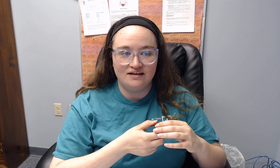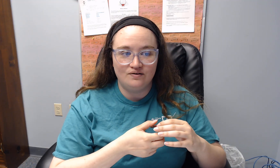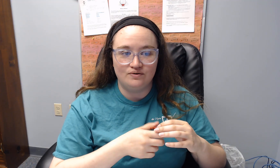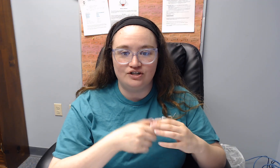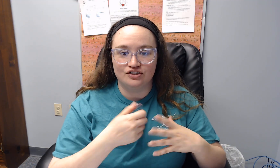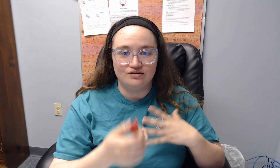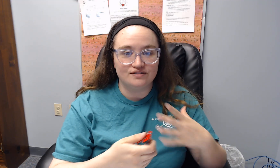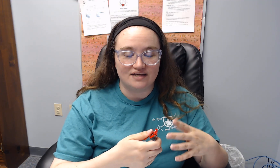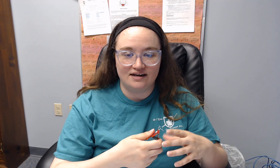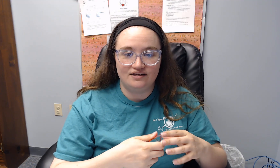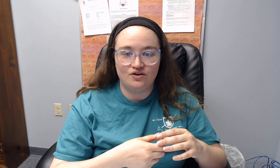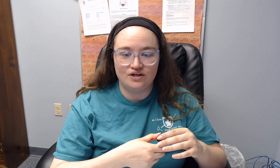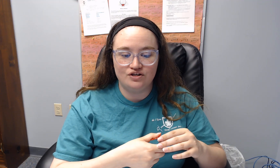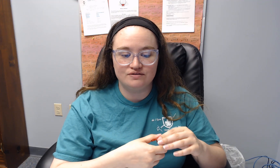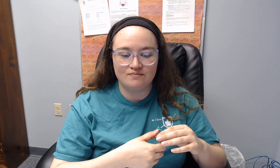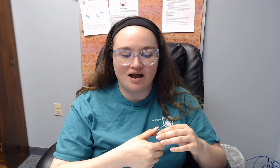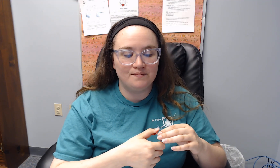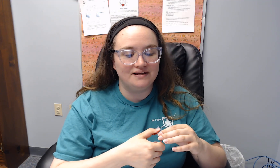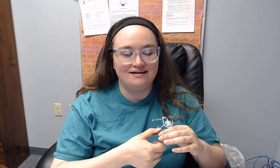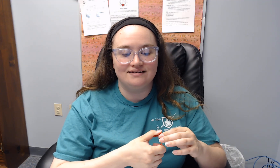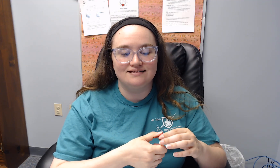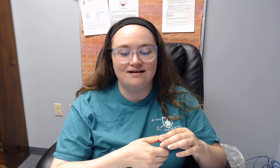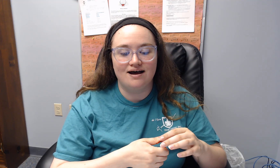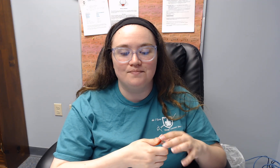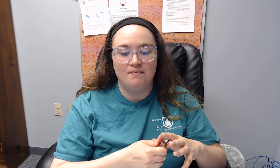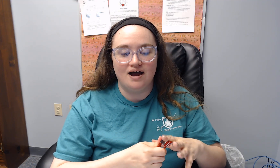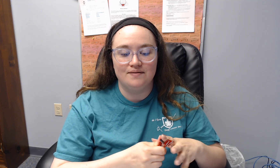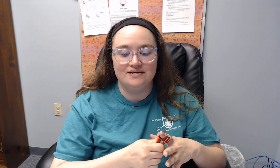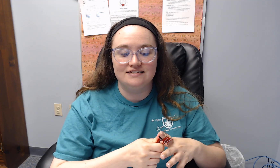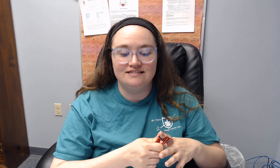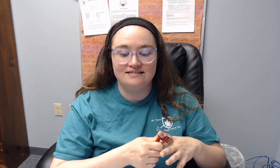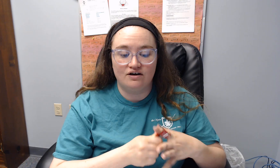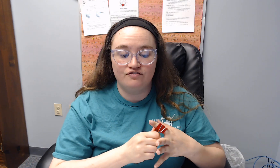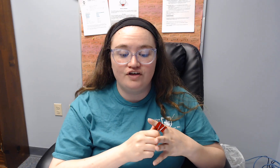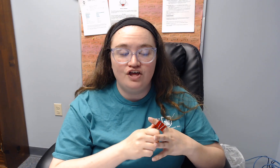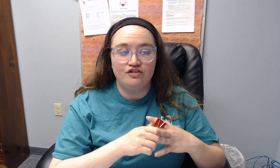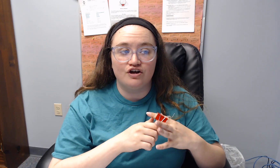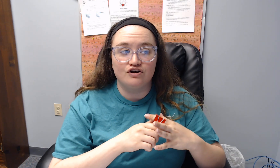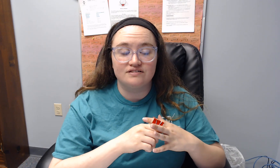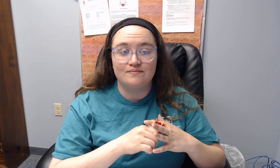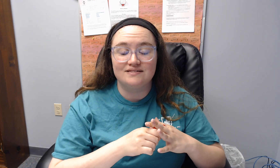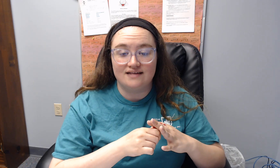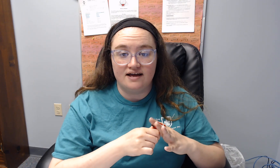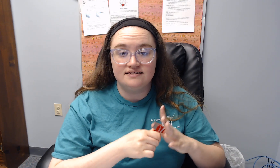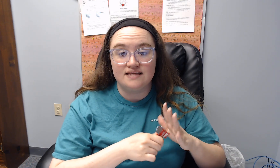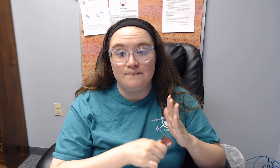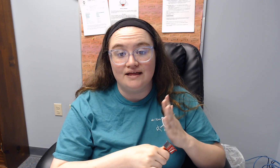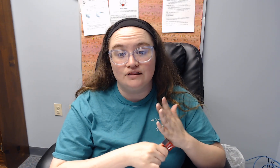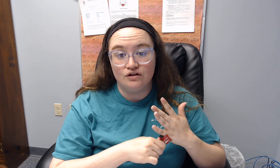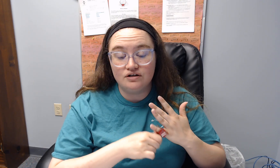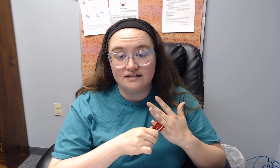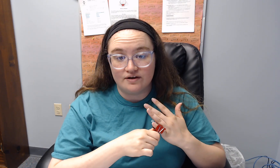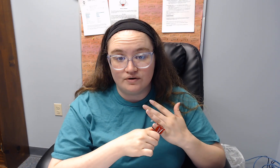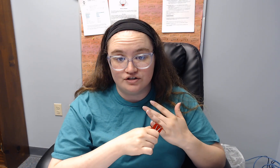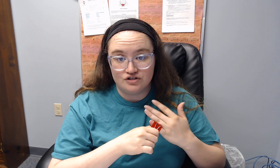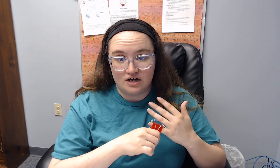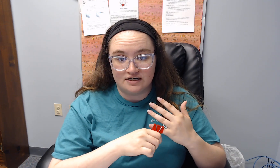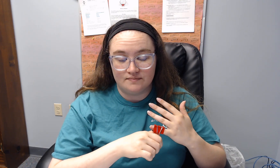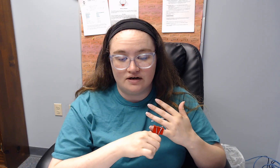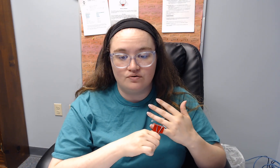When you're signing, you can use mime, but it is not mime itself. There are some signs that may look like what you're talking about. We